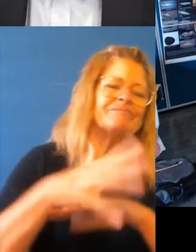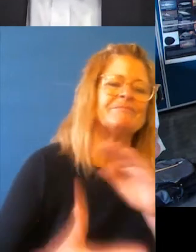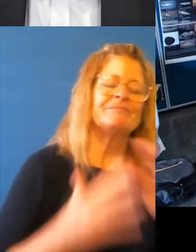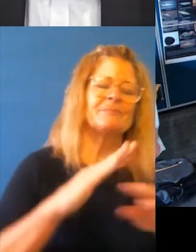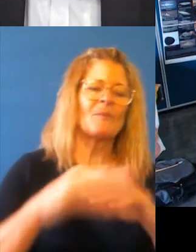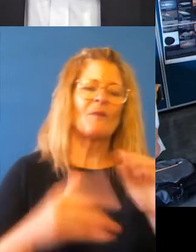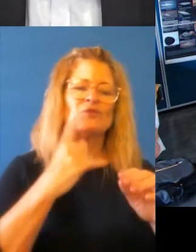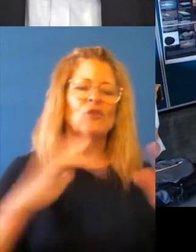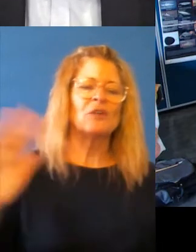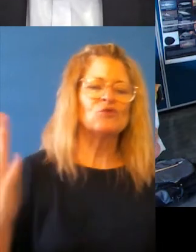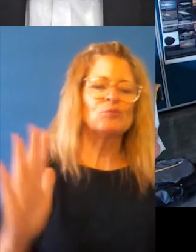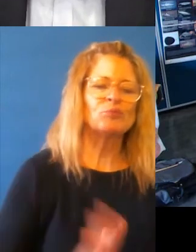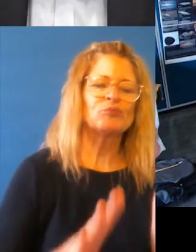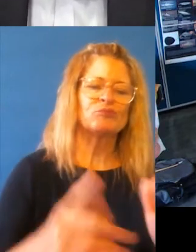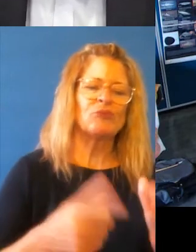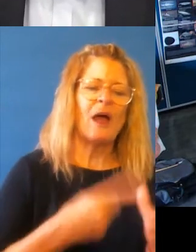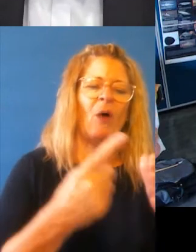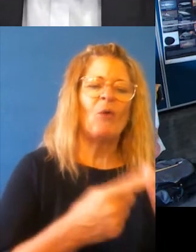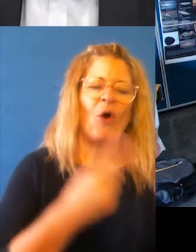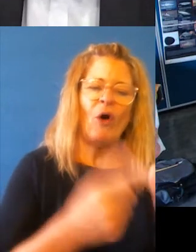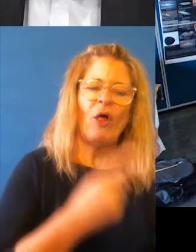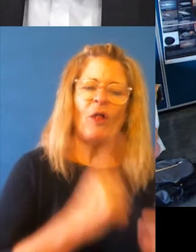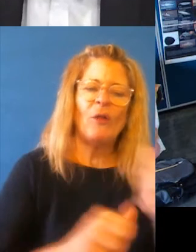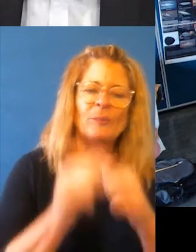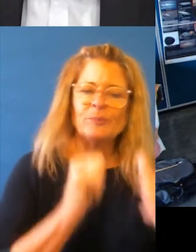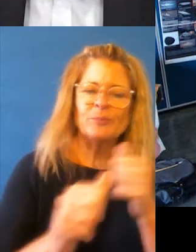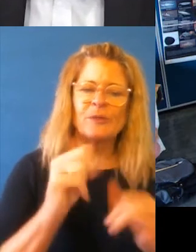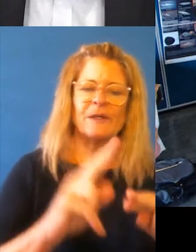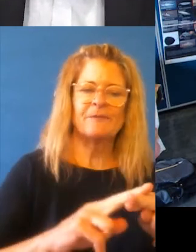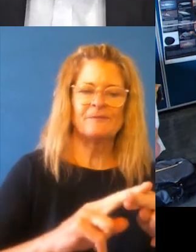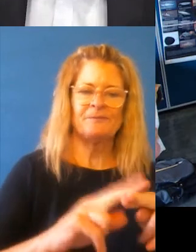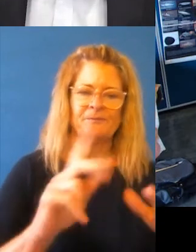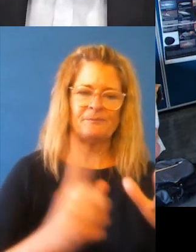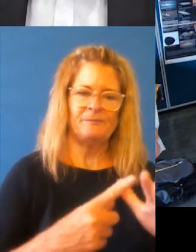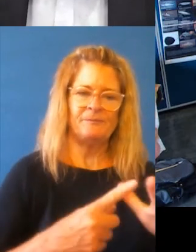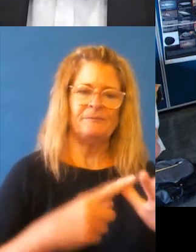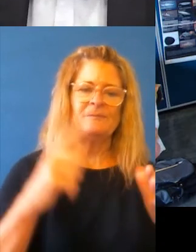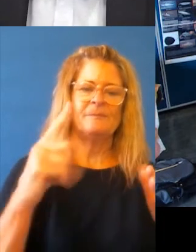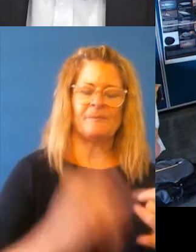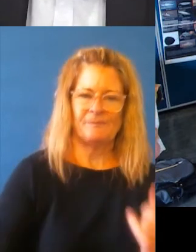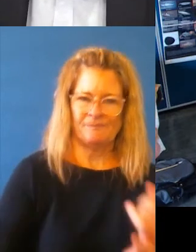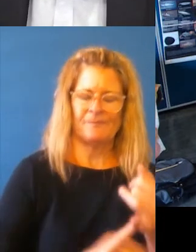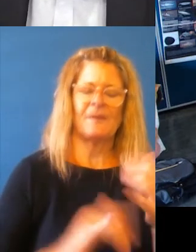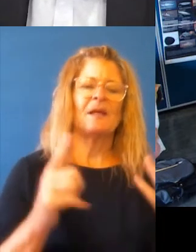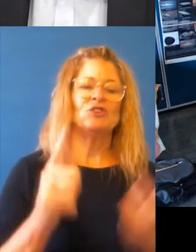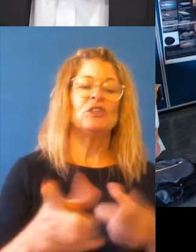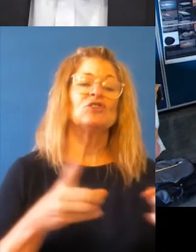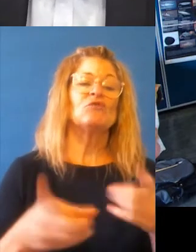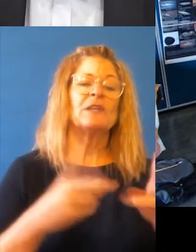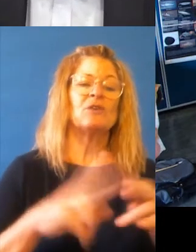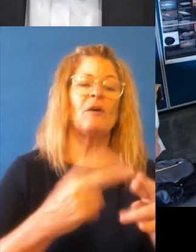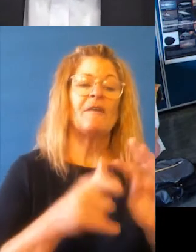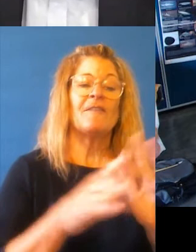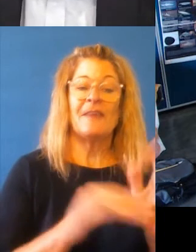syndrome disorder. She's held a raft of influential positions, including as Deputy Director of the Kimberley Land Council, the